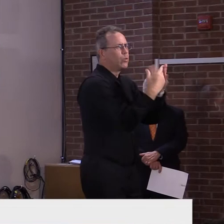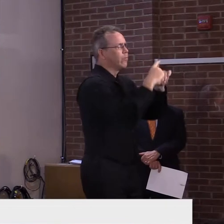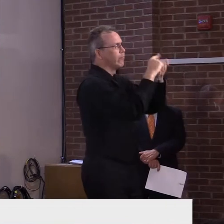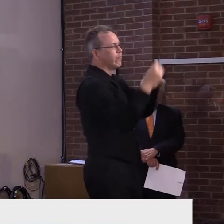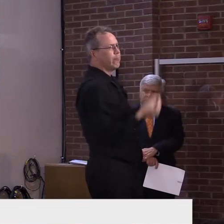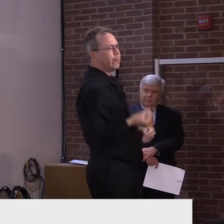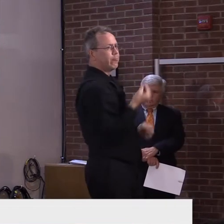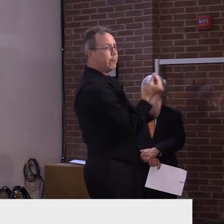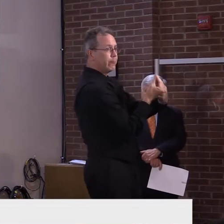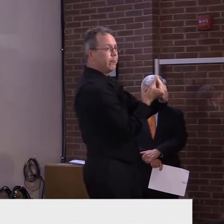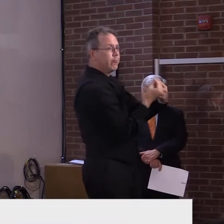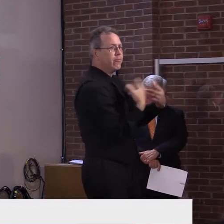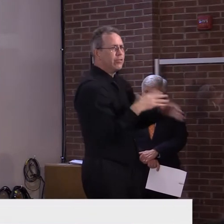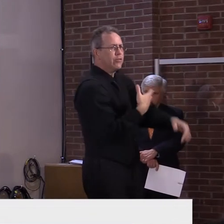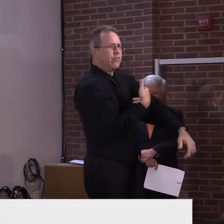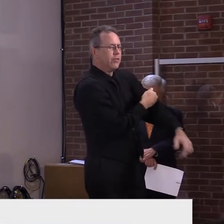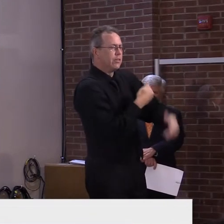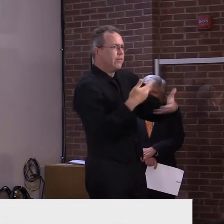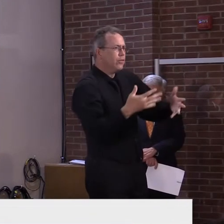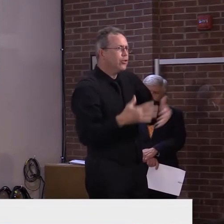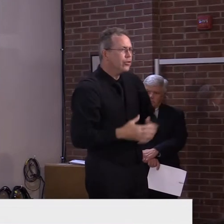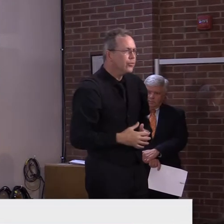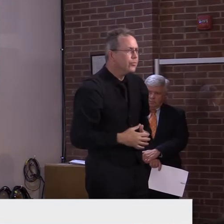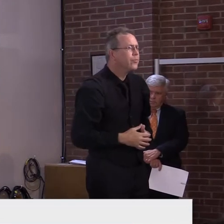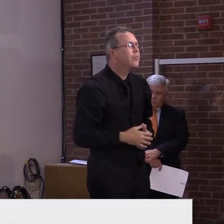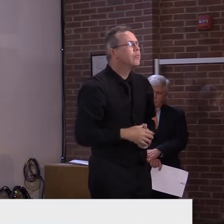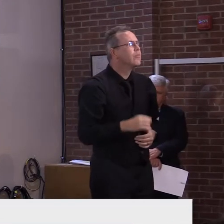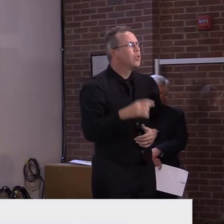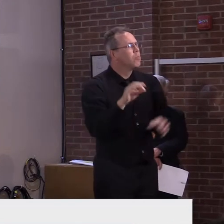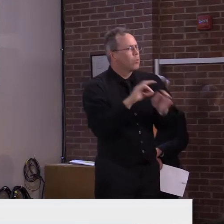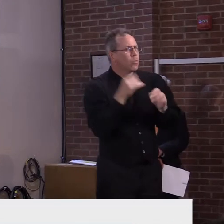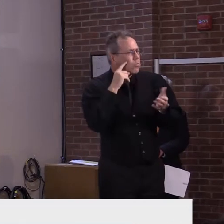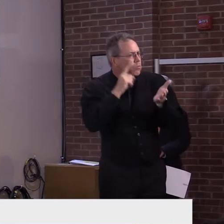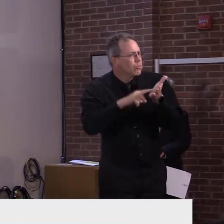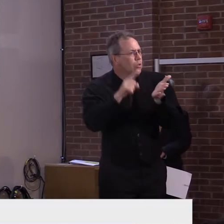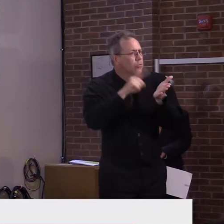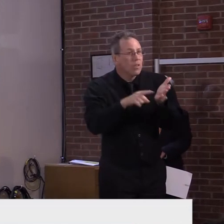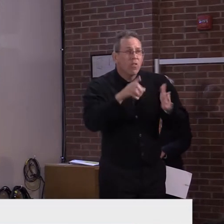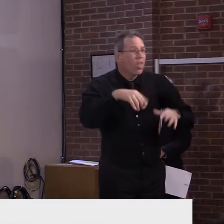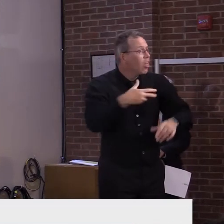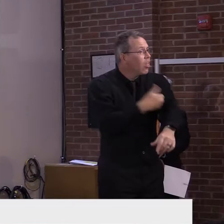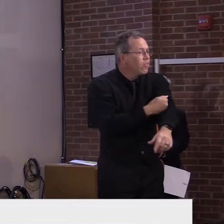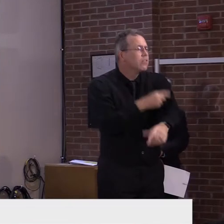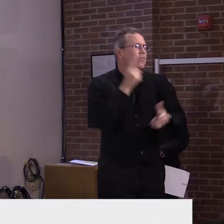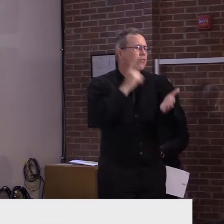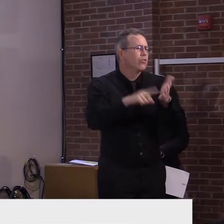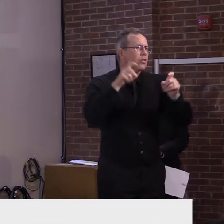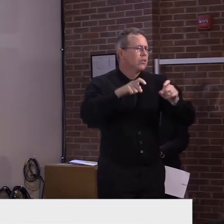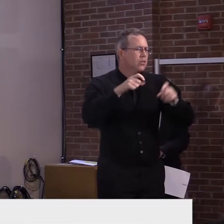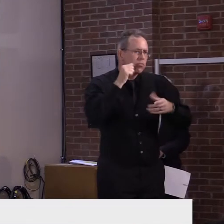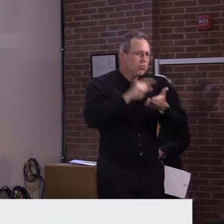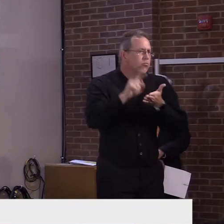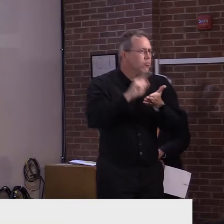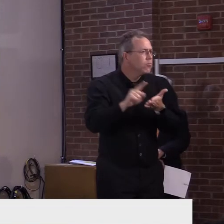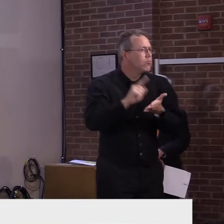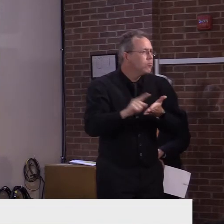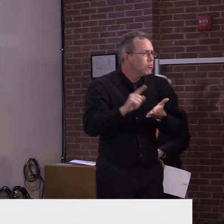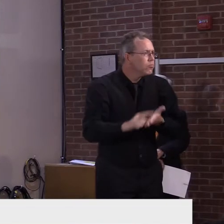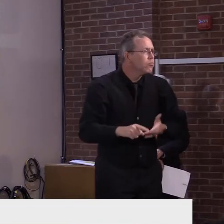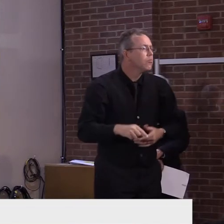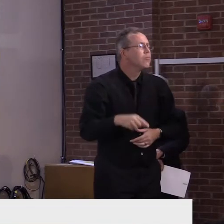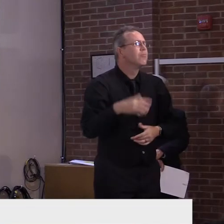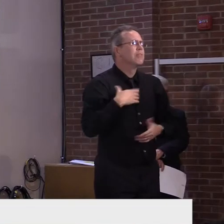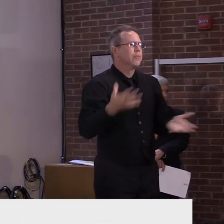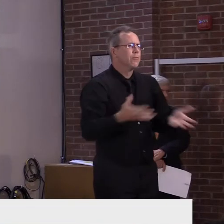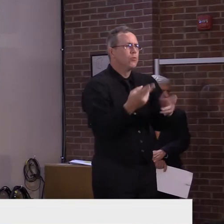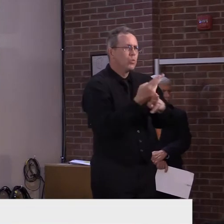and wear a mask while at work. We're now also considering expanding this requirement across state government,